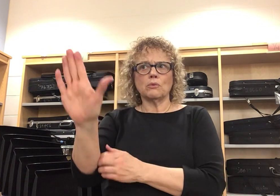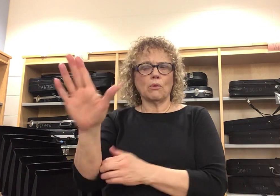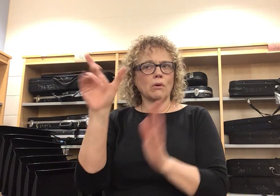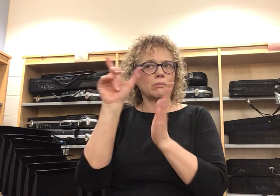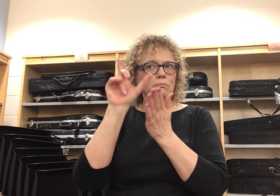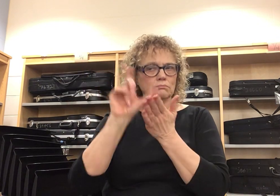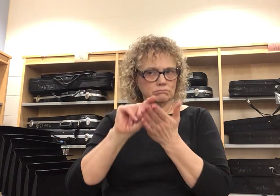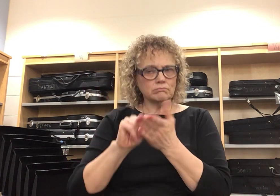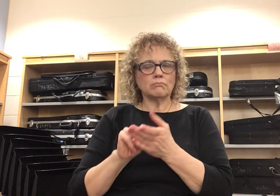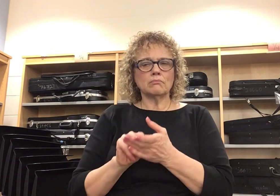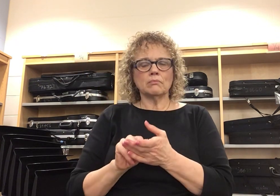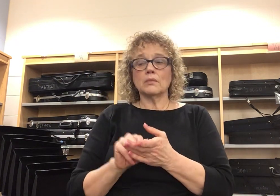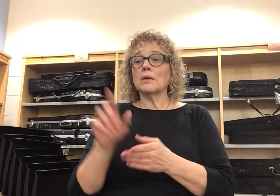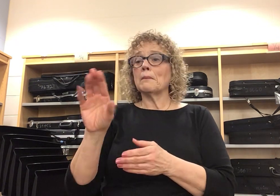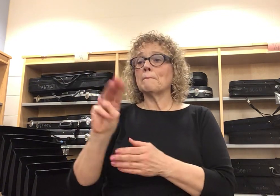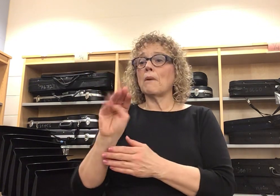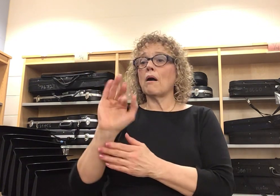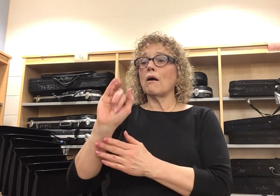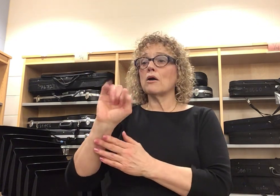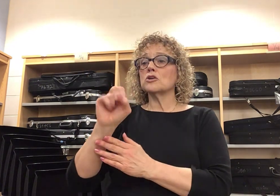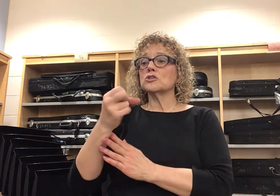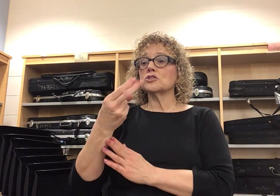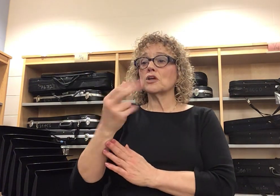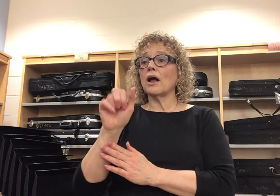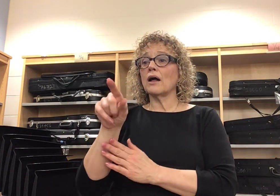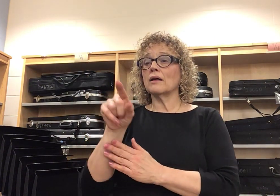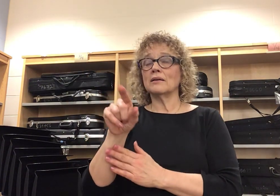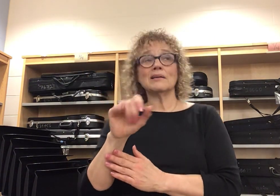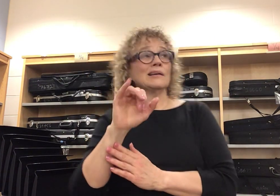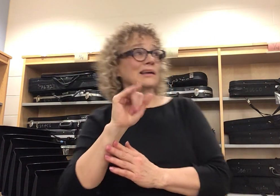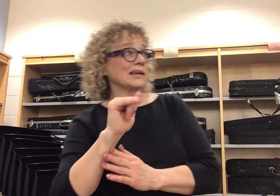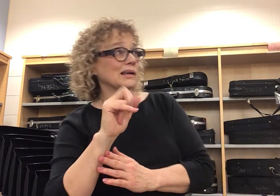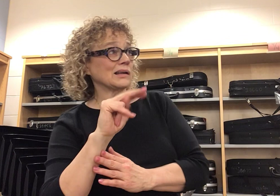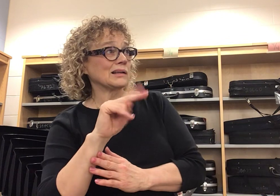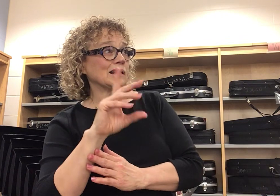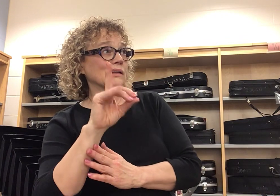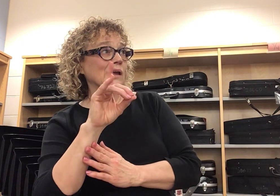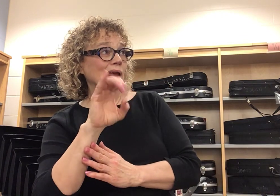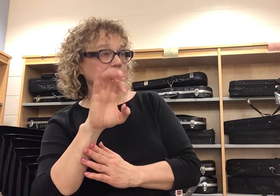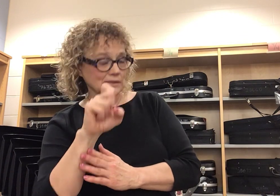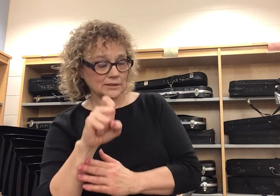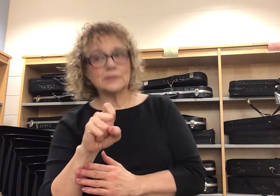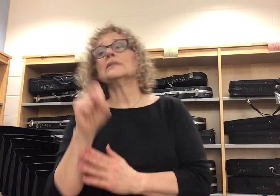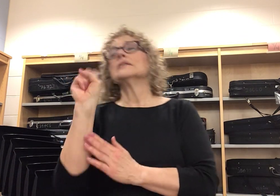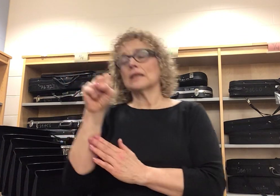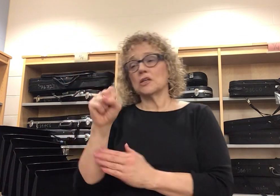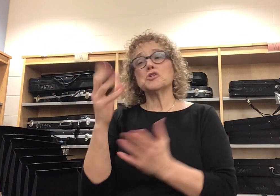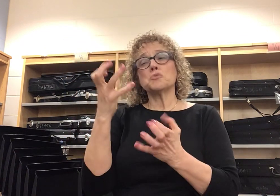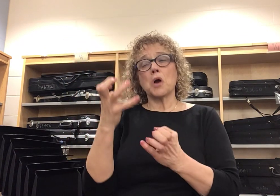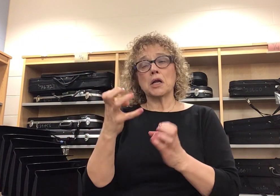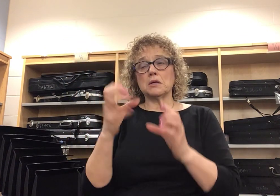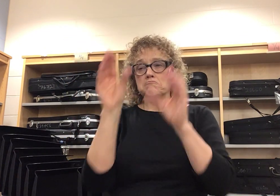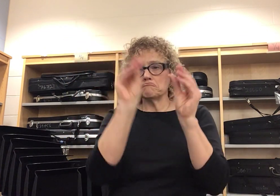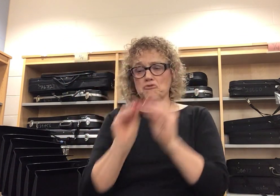the index, exactly. You'll want one of those on the corner of your paper somewhere too. The index,